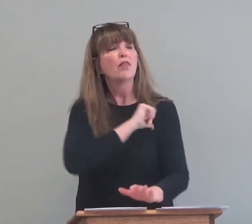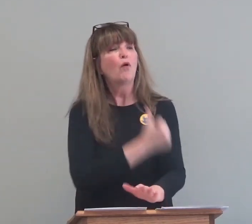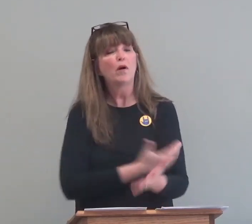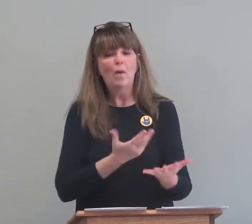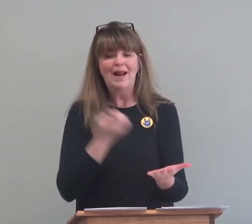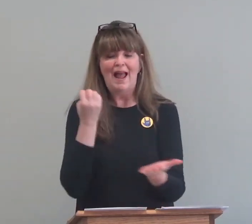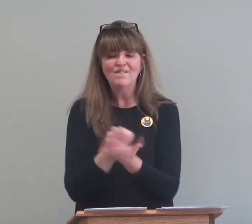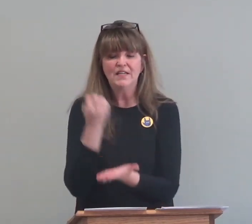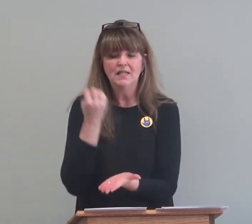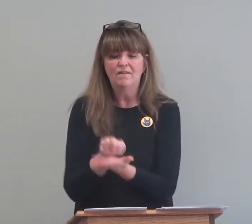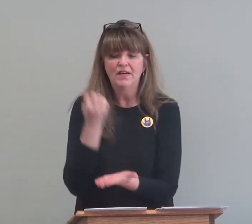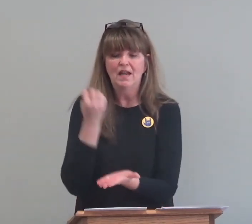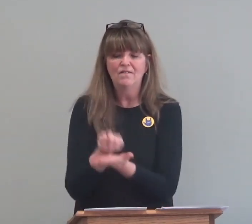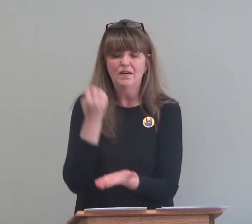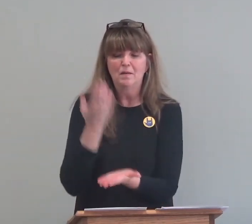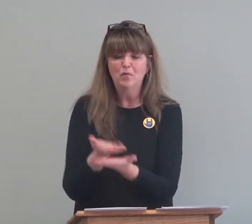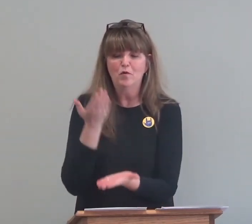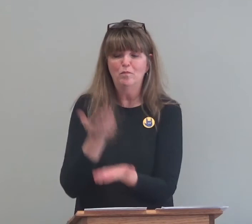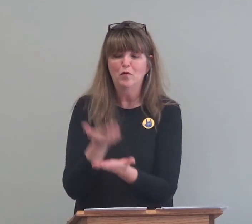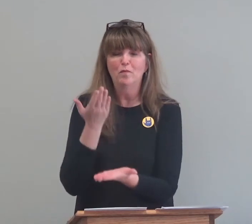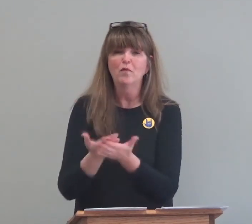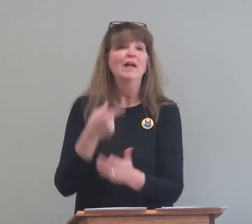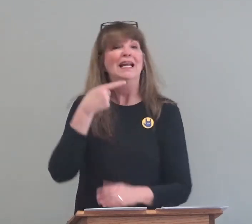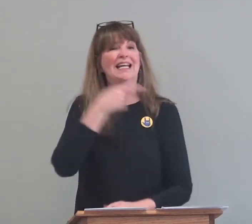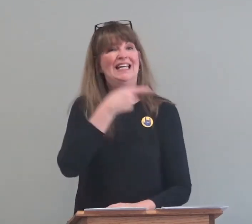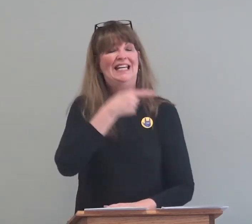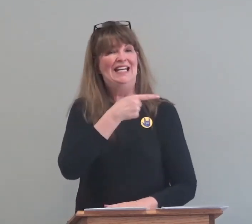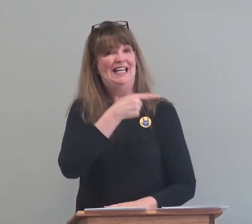of the U.S., and he needed proof.